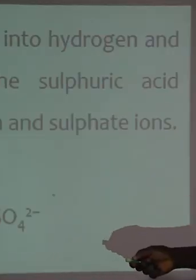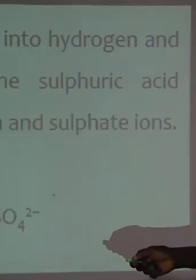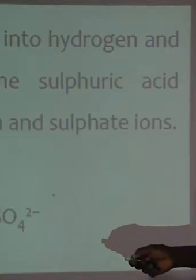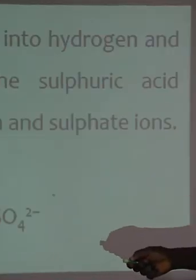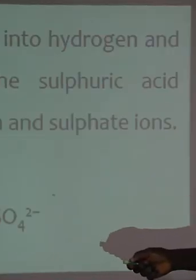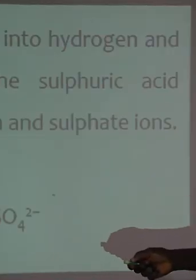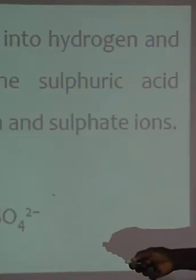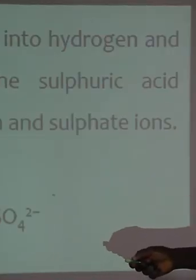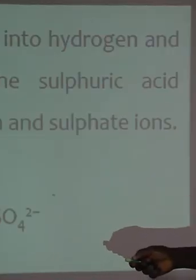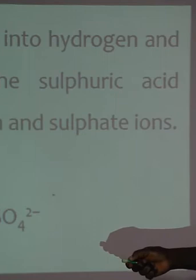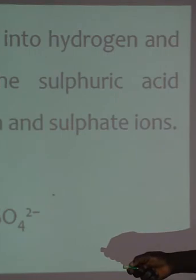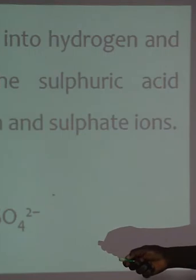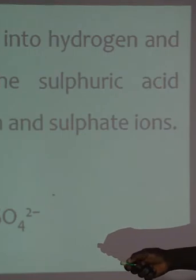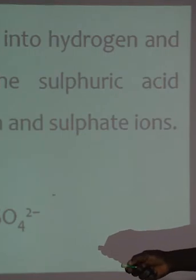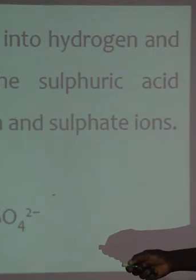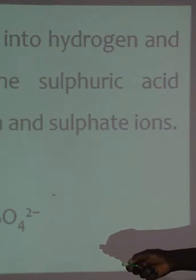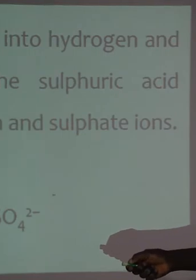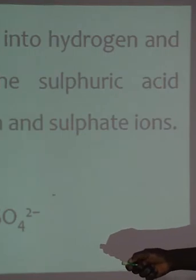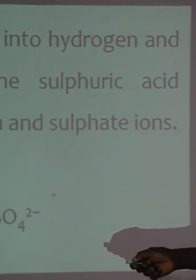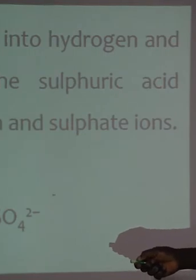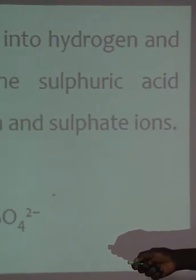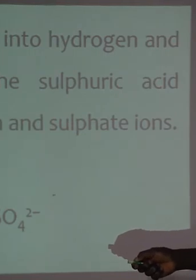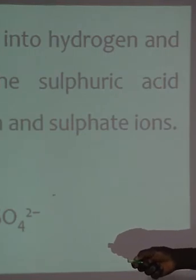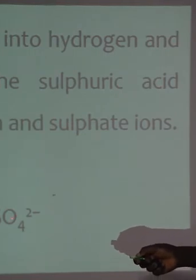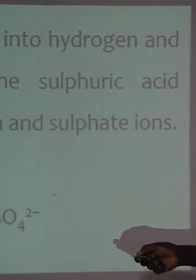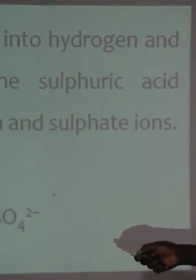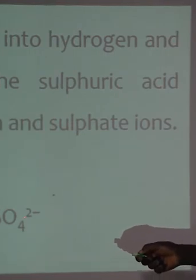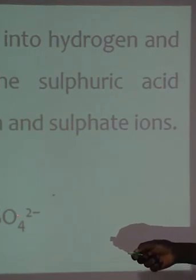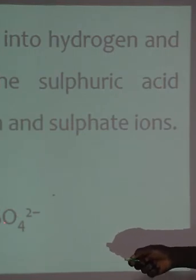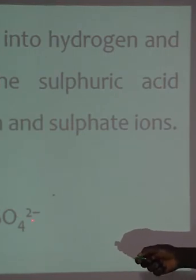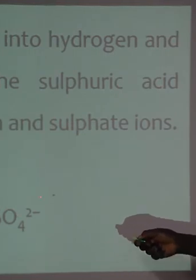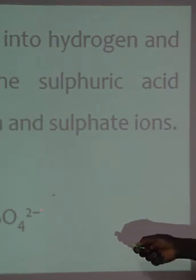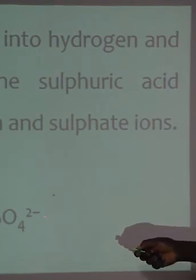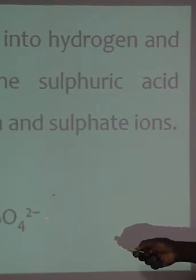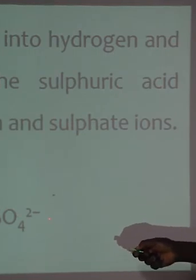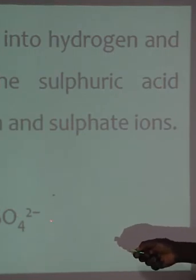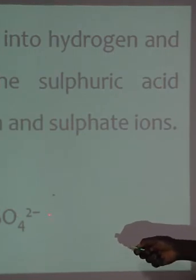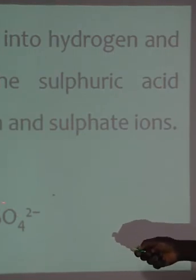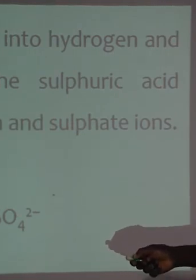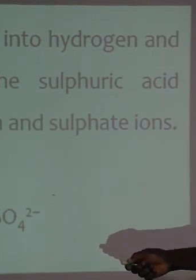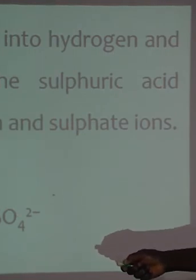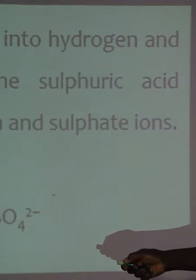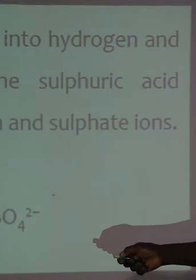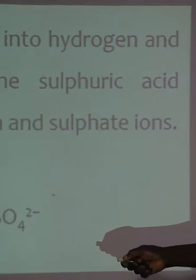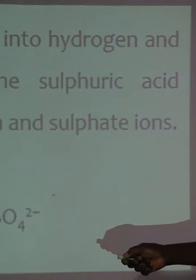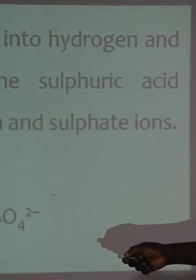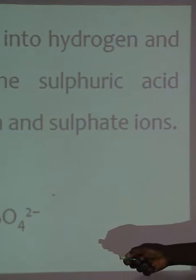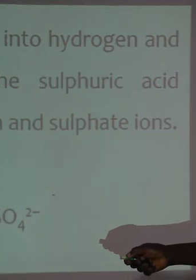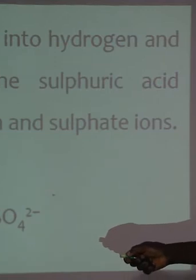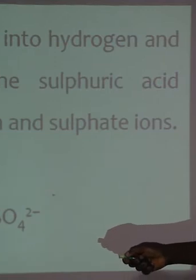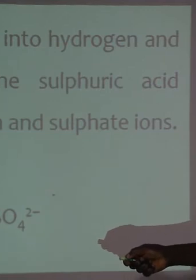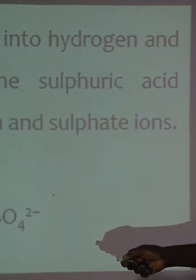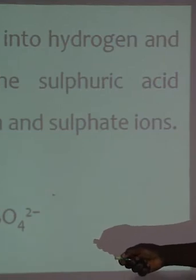dissociates to form hydrogen ions as well as sulfate ions. Hydrogen